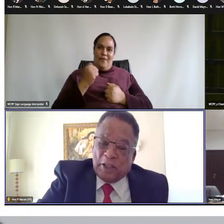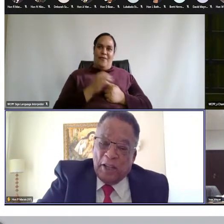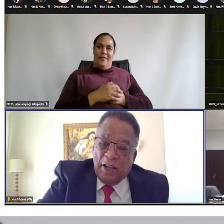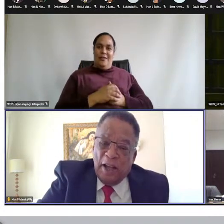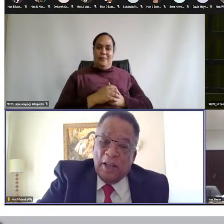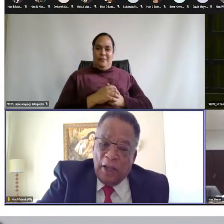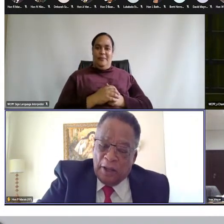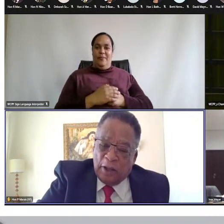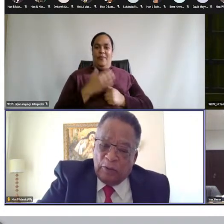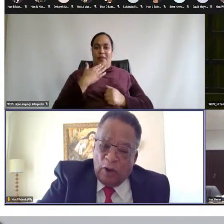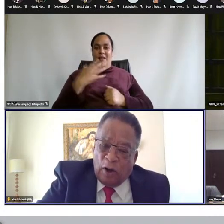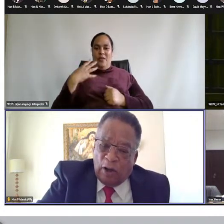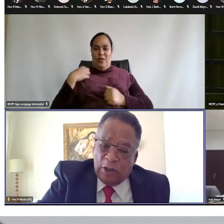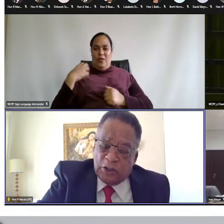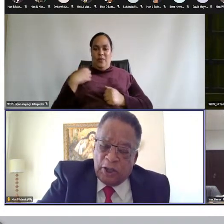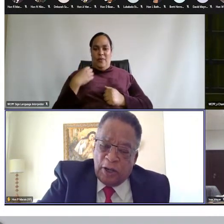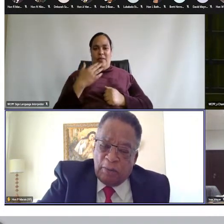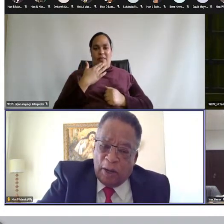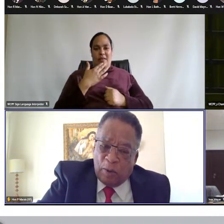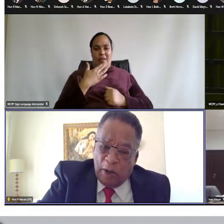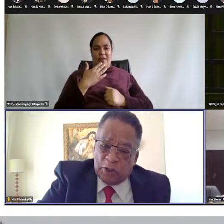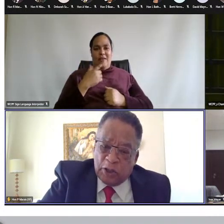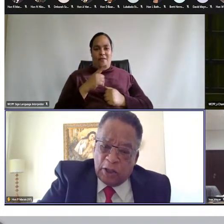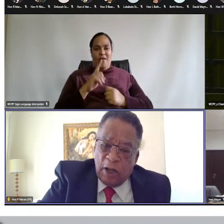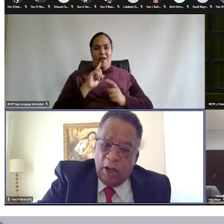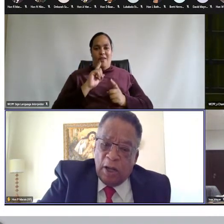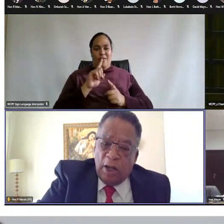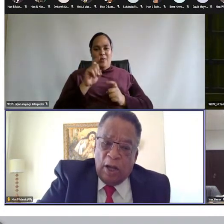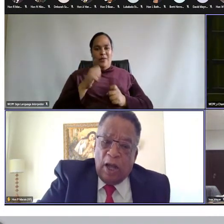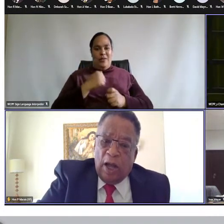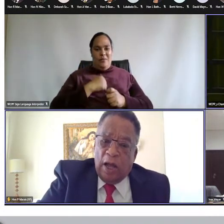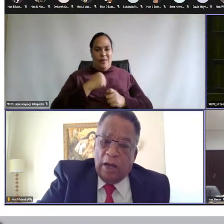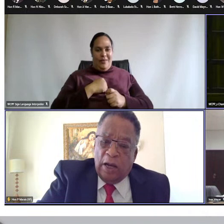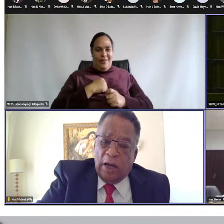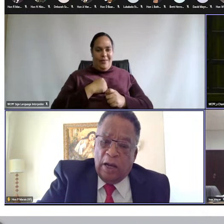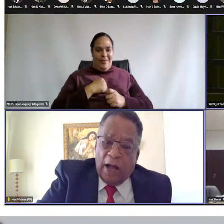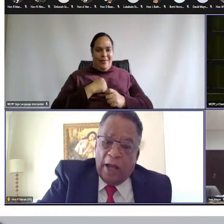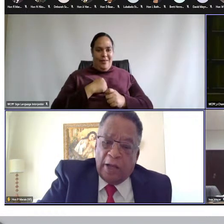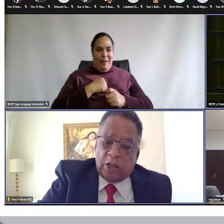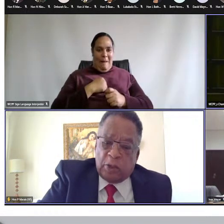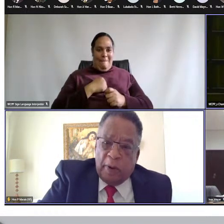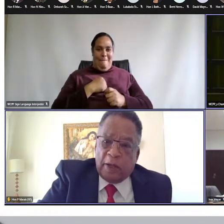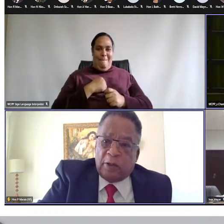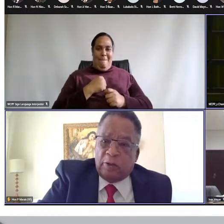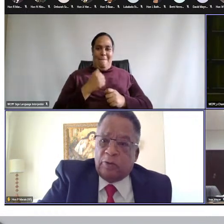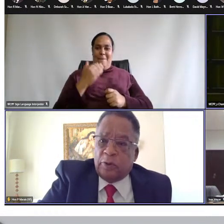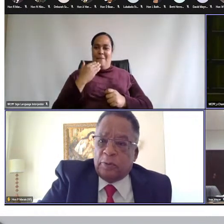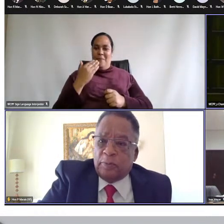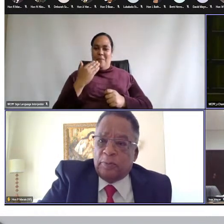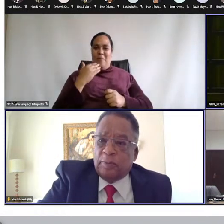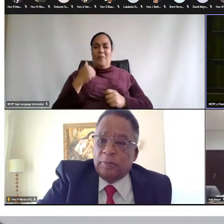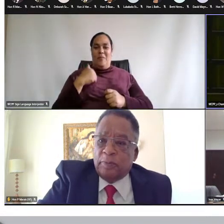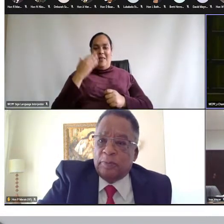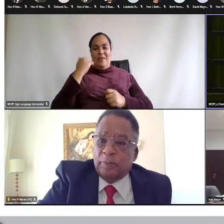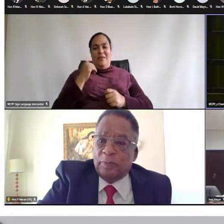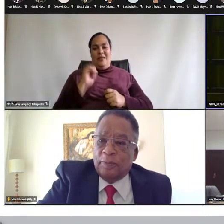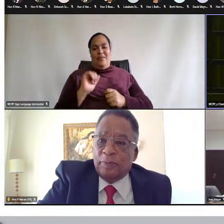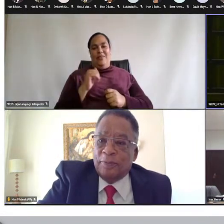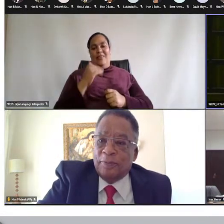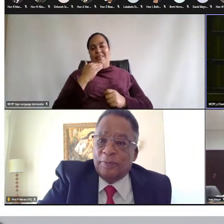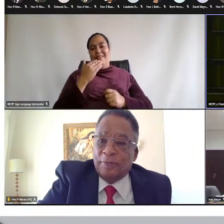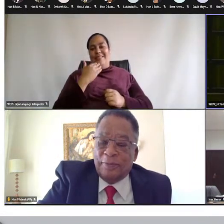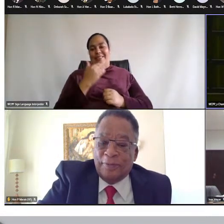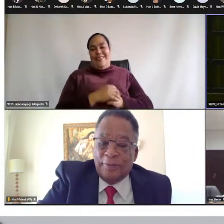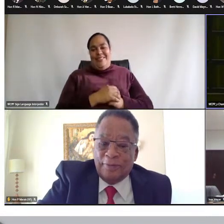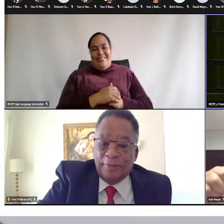you, Minister. Thank you for answering my question thank in the manner Honor. That I expect of you.